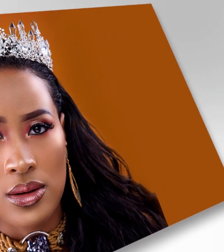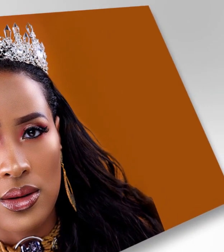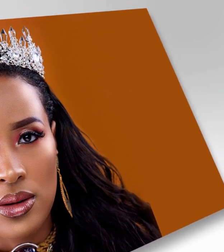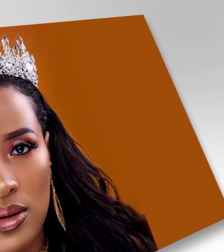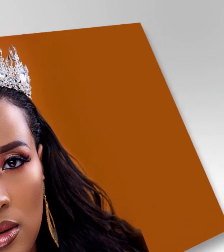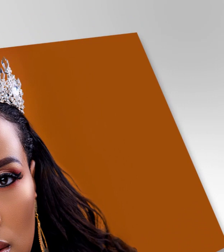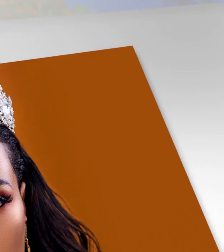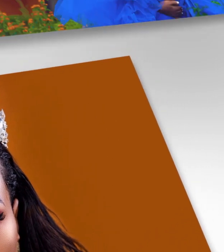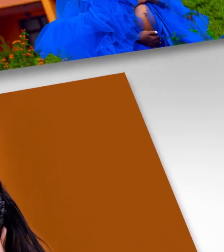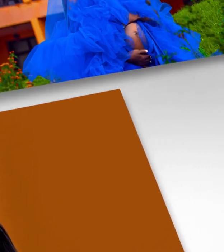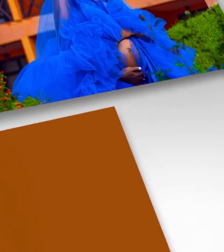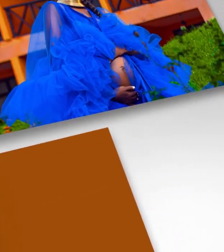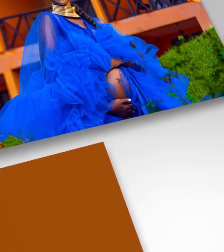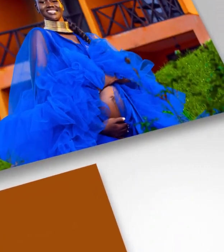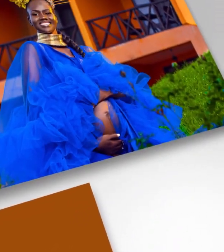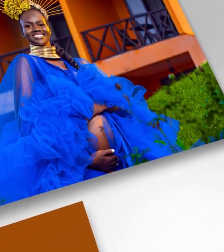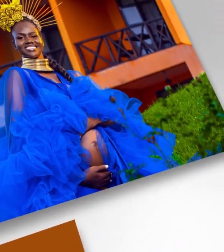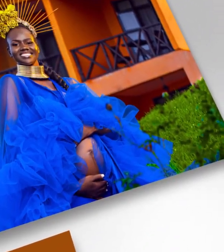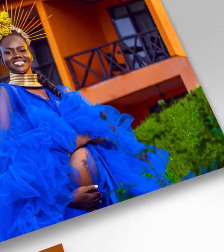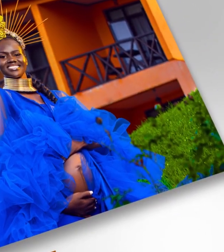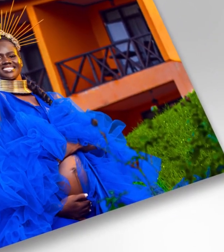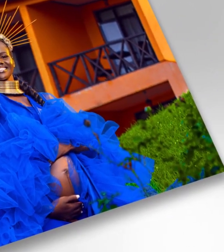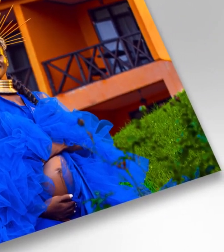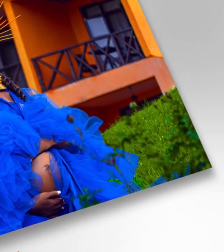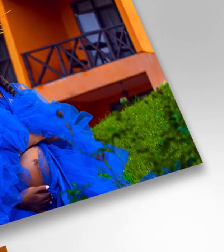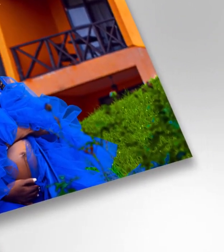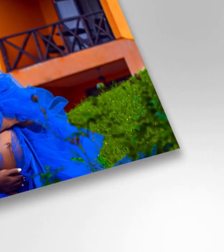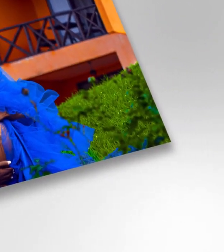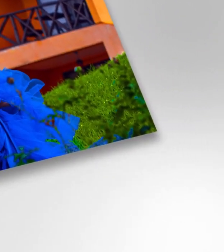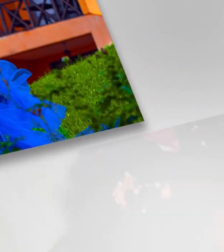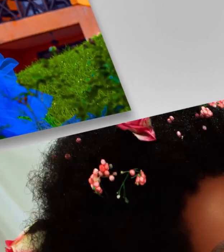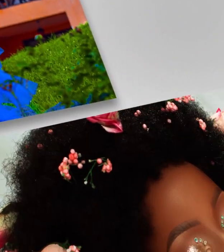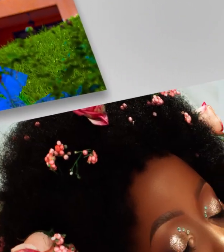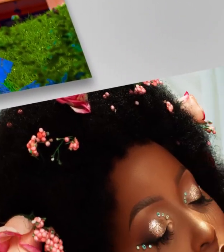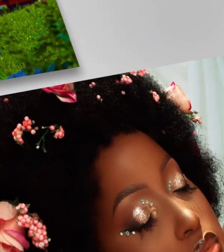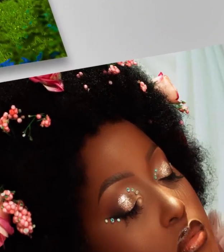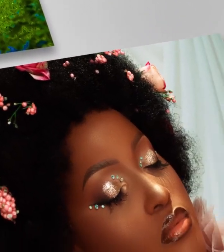photography is about bringing joy and creativity with every photo.